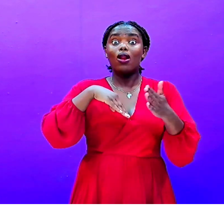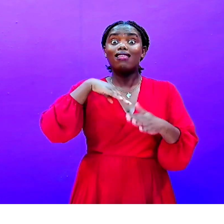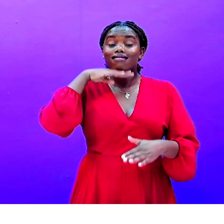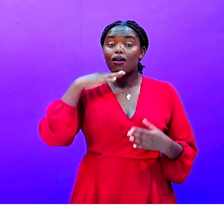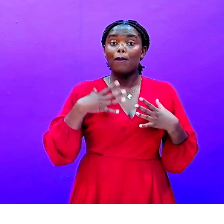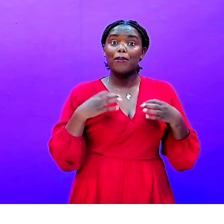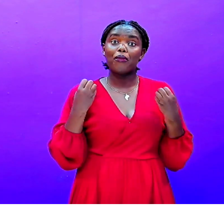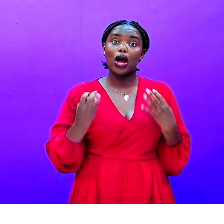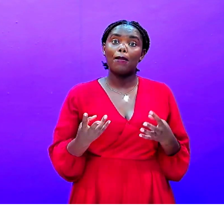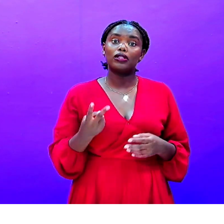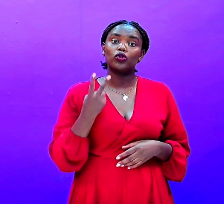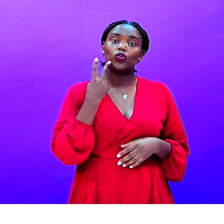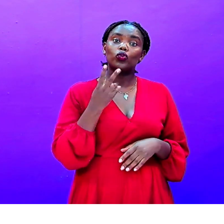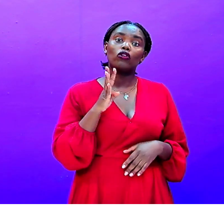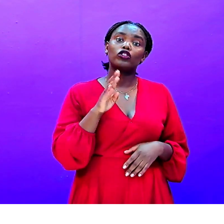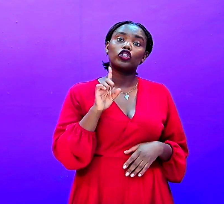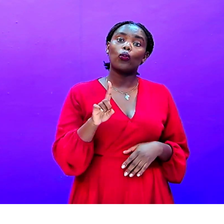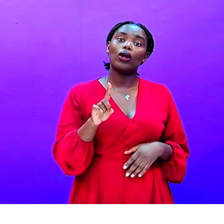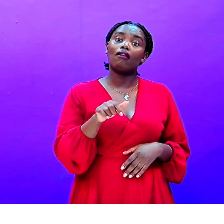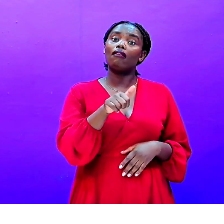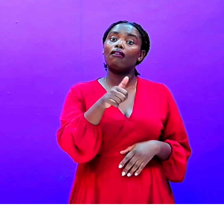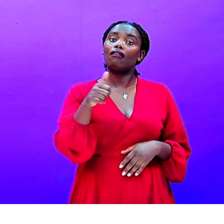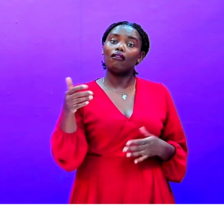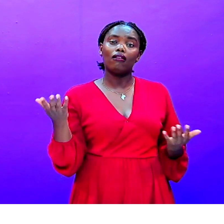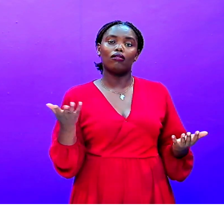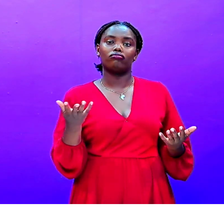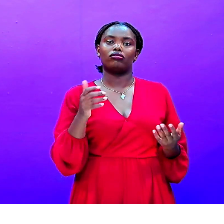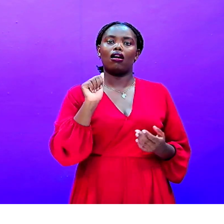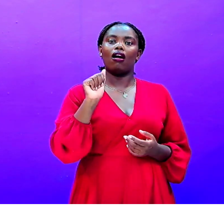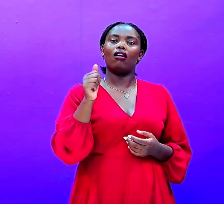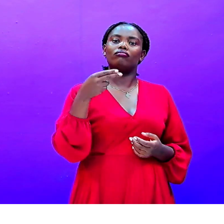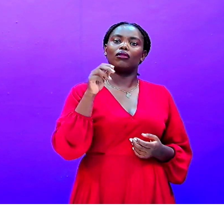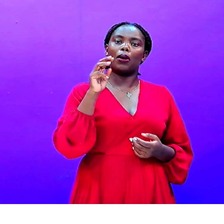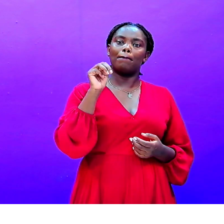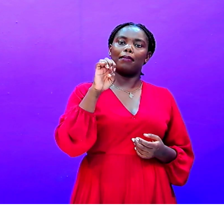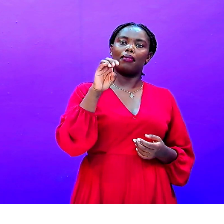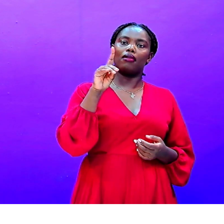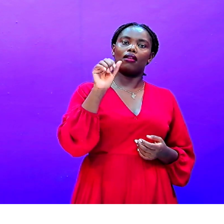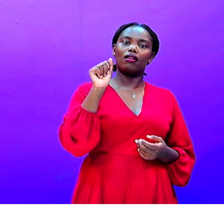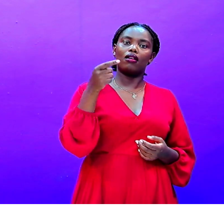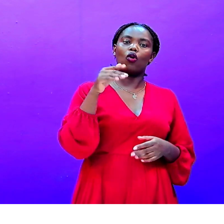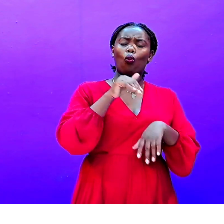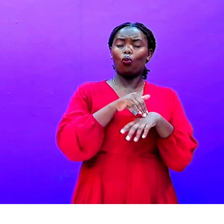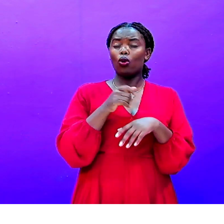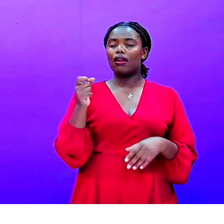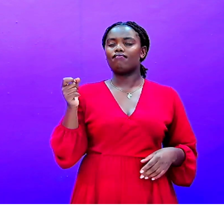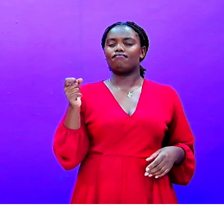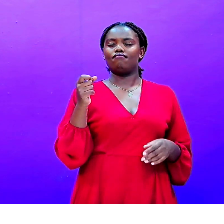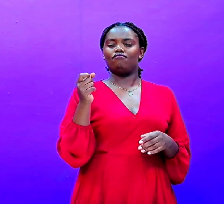survivor of the Air India crash that killed 241 others